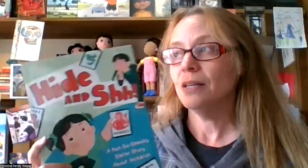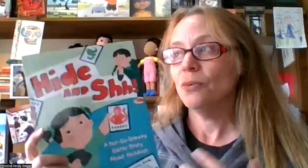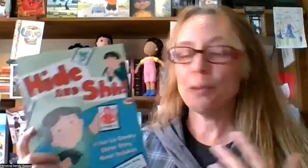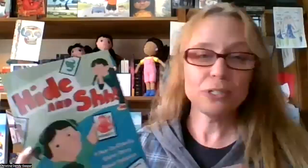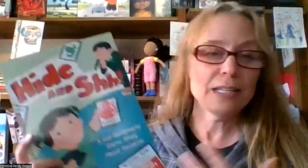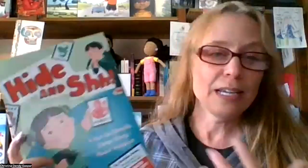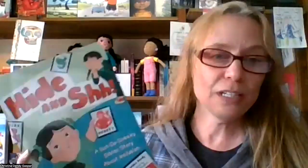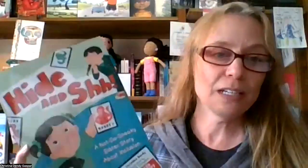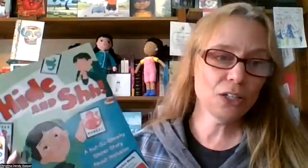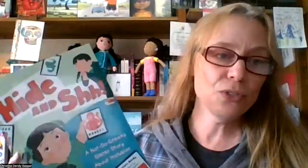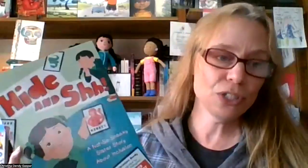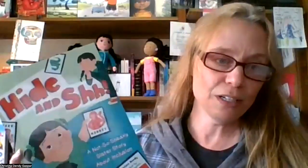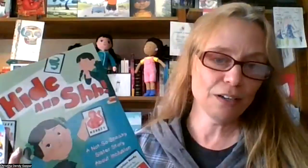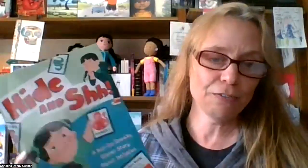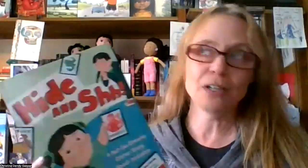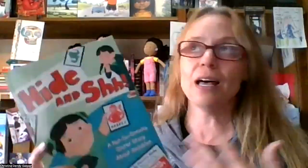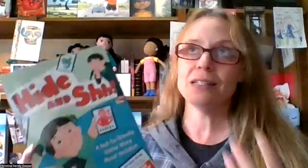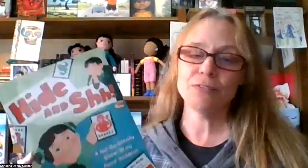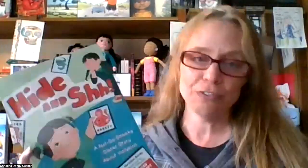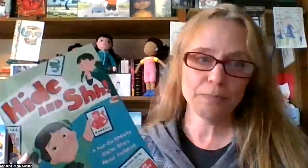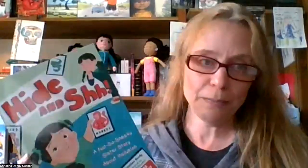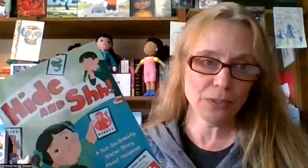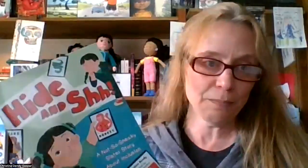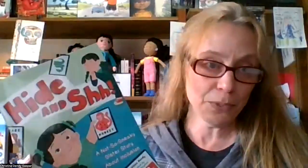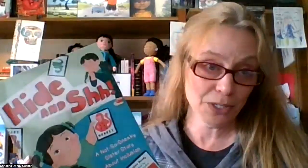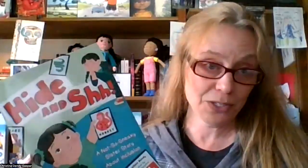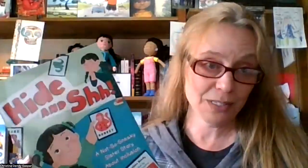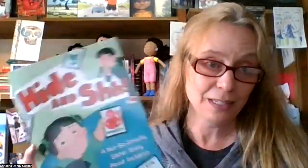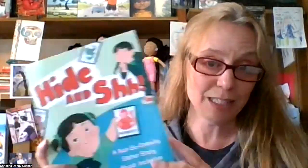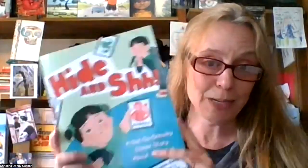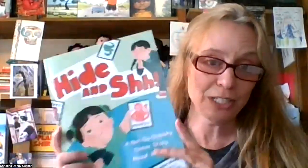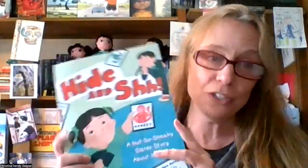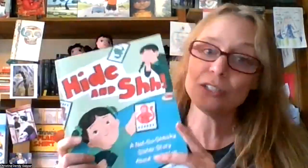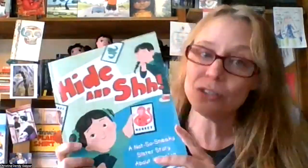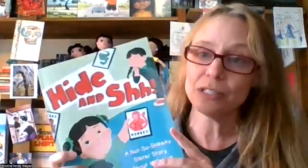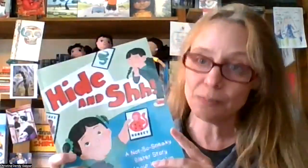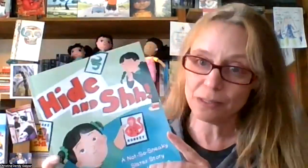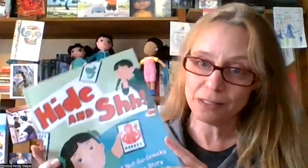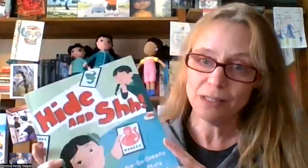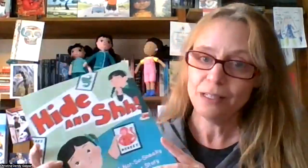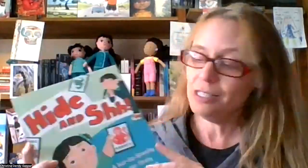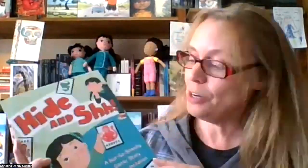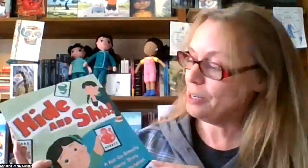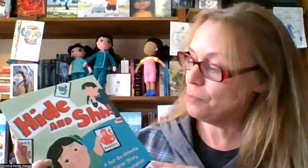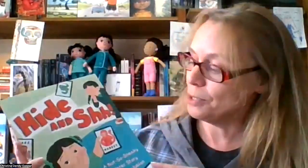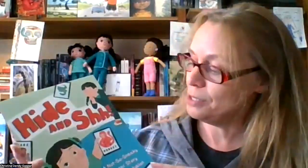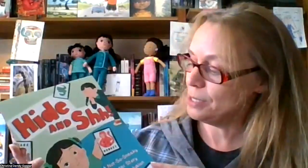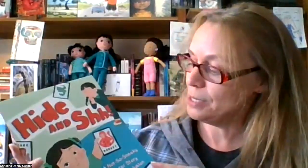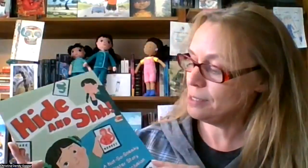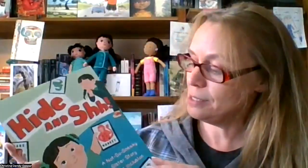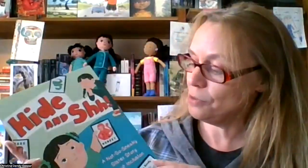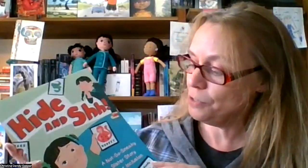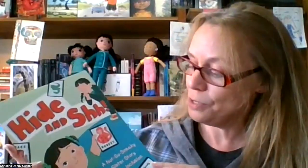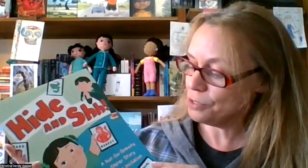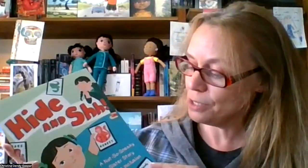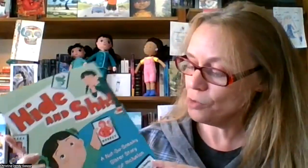expanding representation and inclusion for lots of different people in books, especially in children's books, is very important to